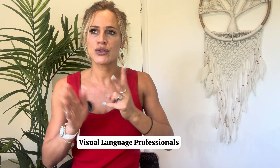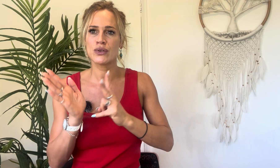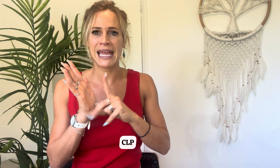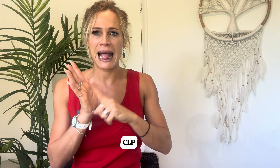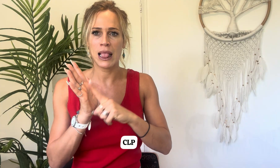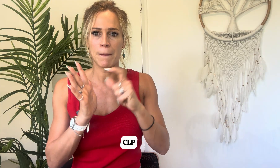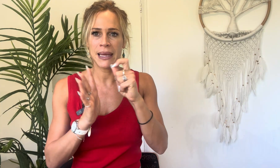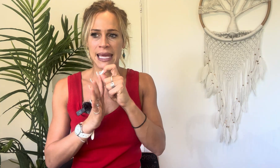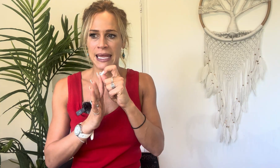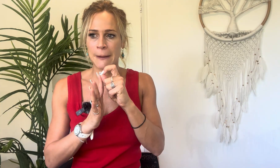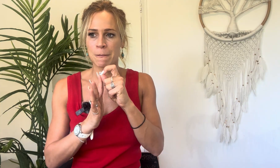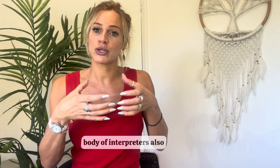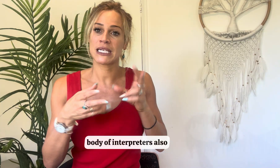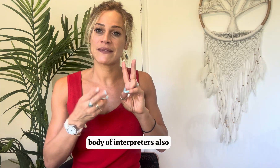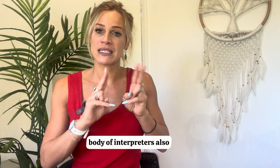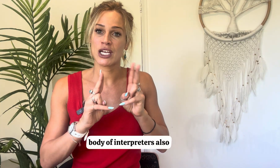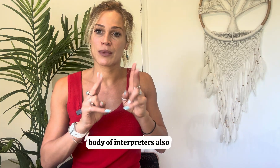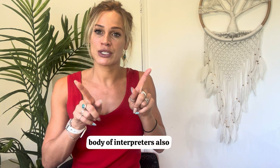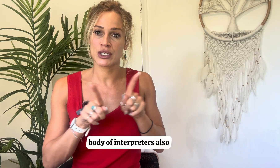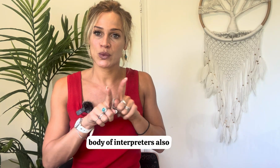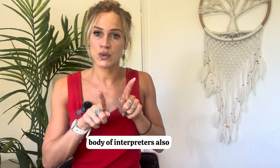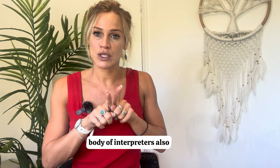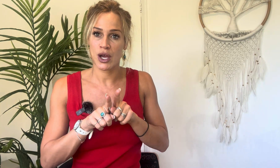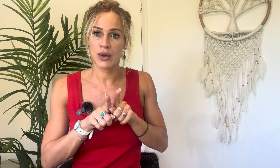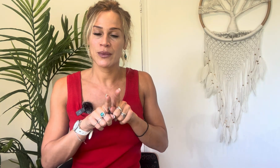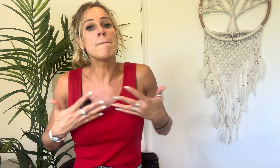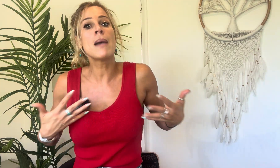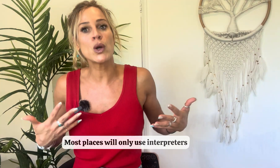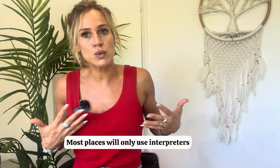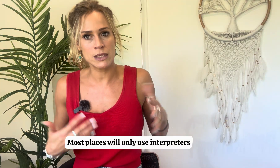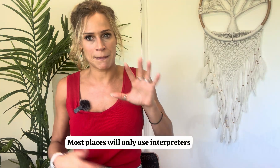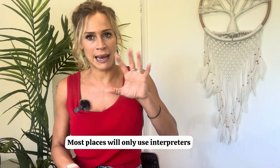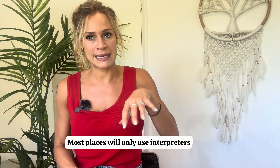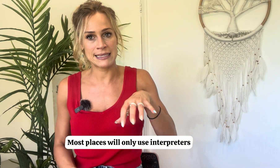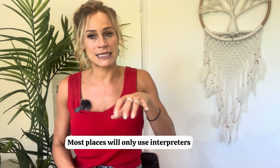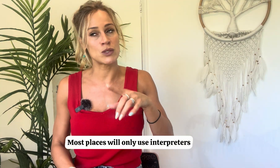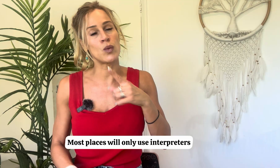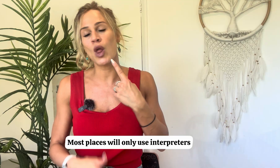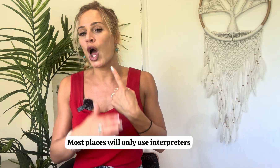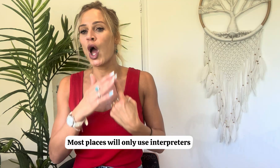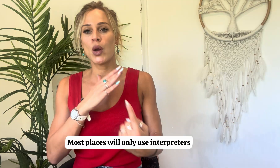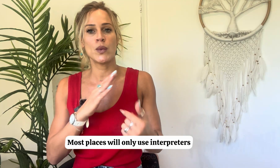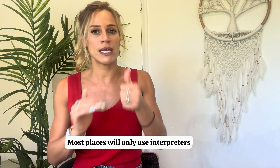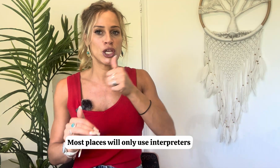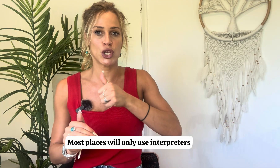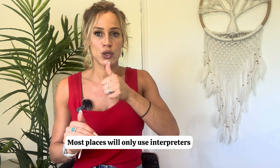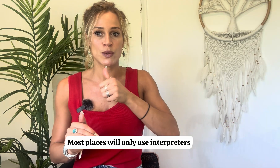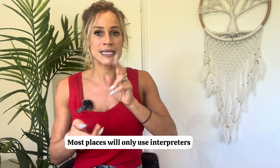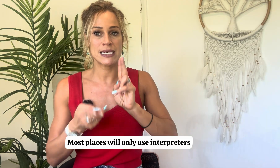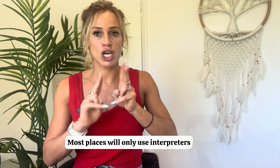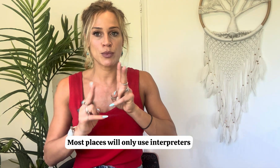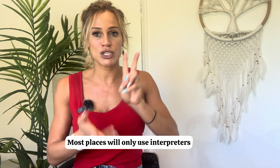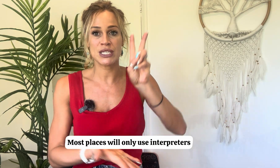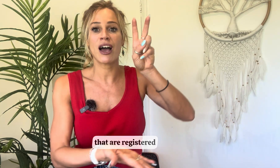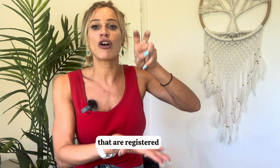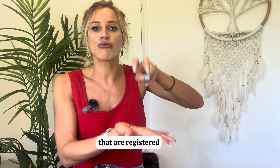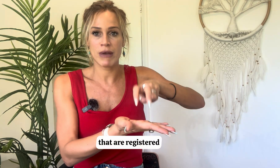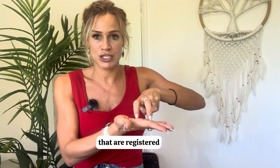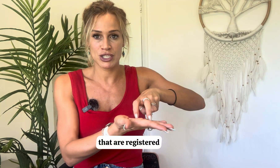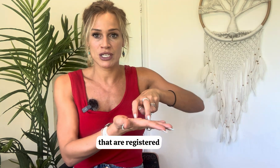the LP, body of interpreters also. Most places will only use interpreters that are registered.